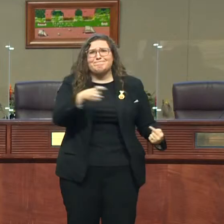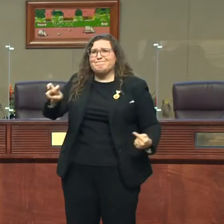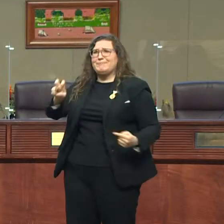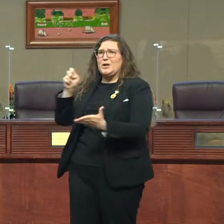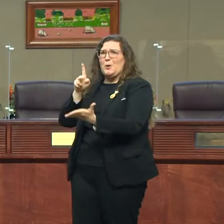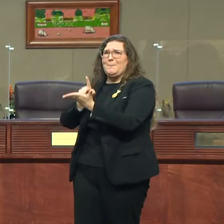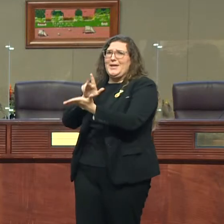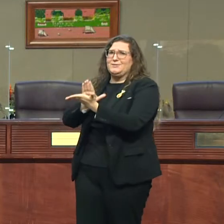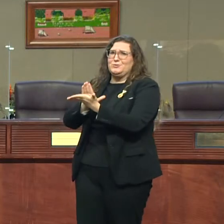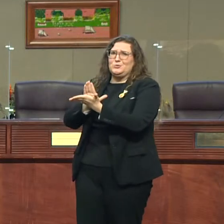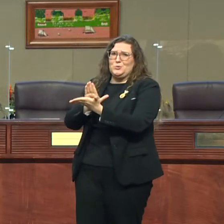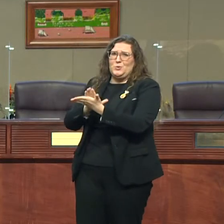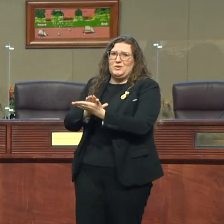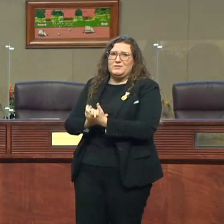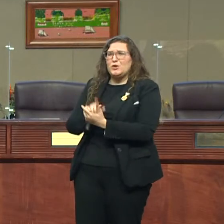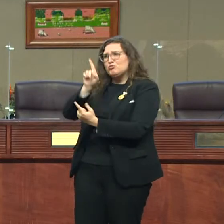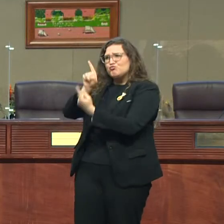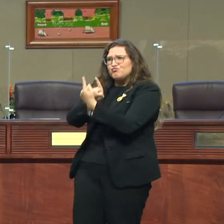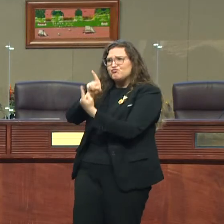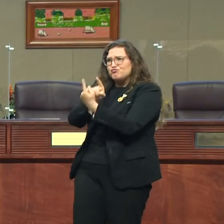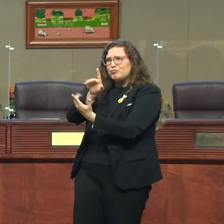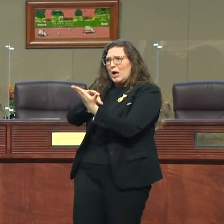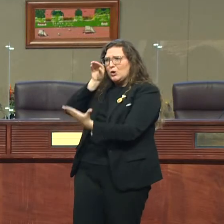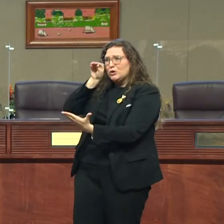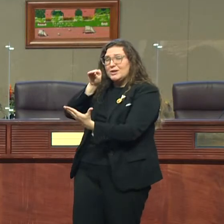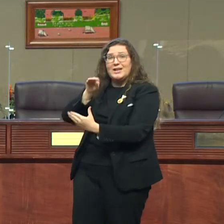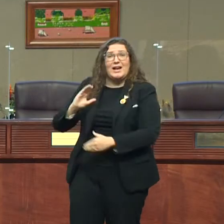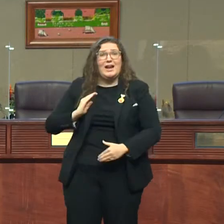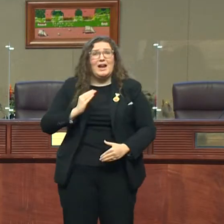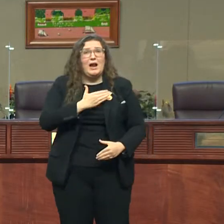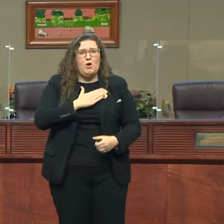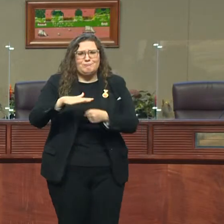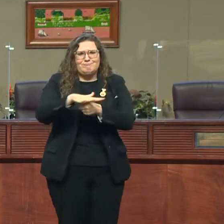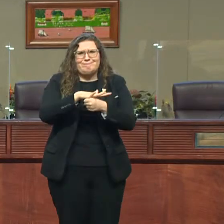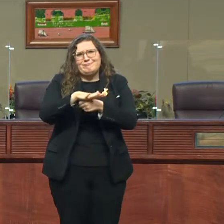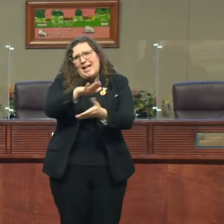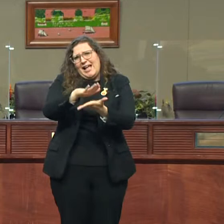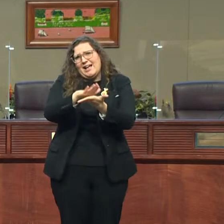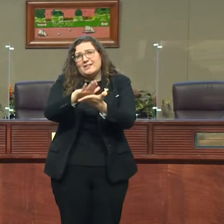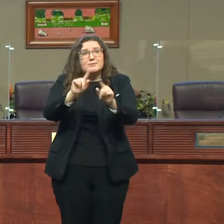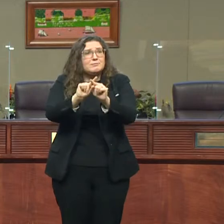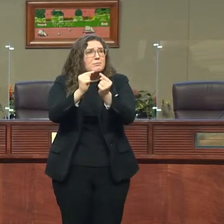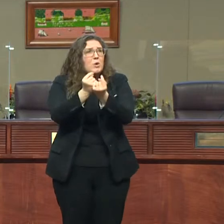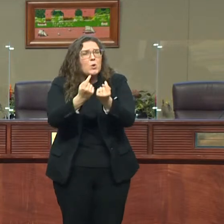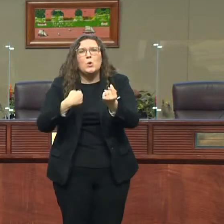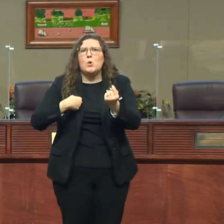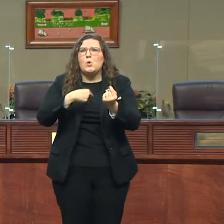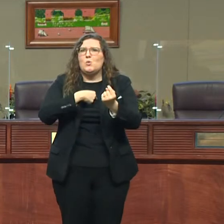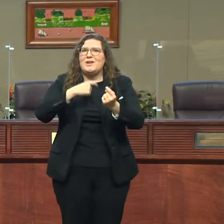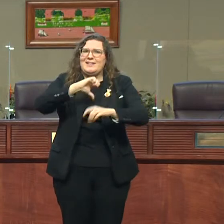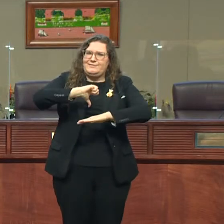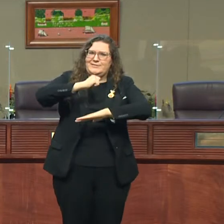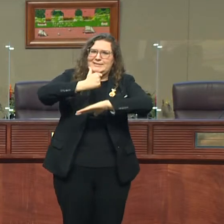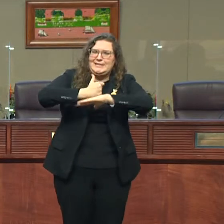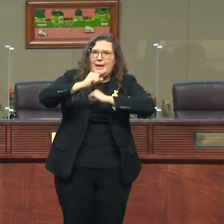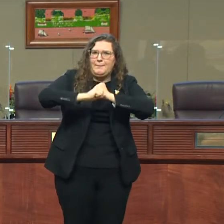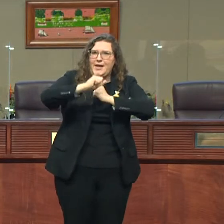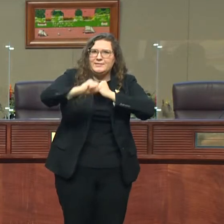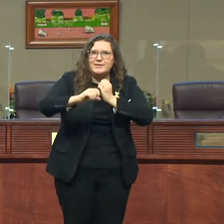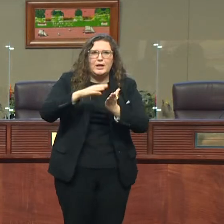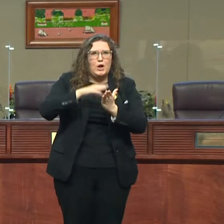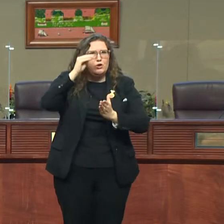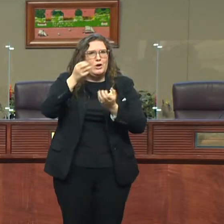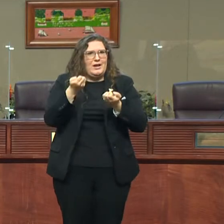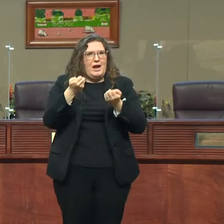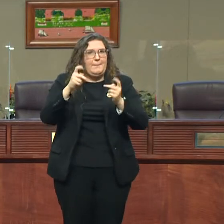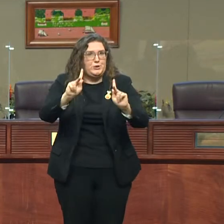instruction. Our district academic team has created multiple extended learning opportunities for our students